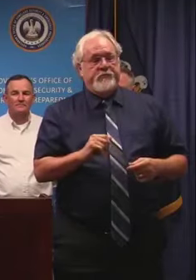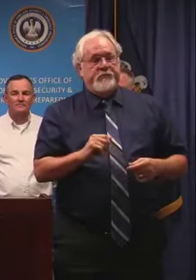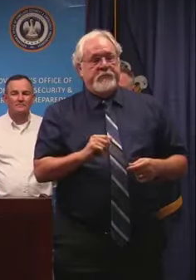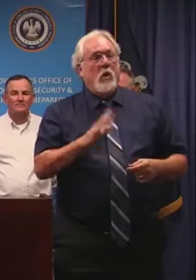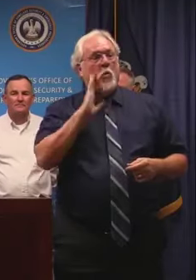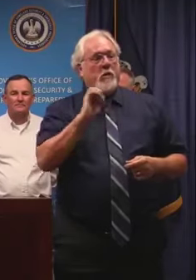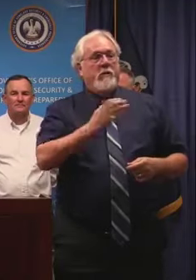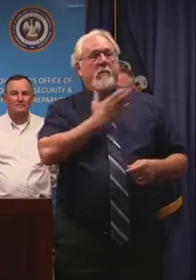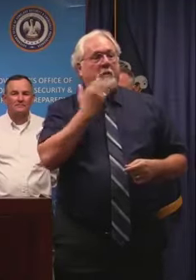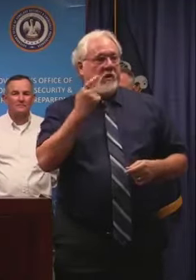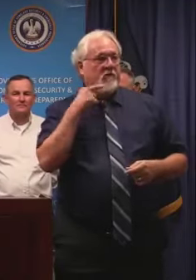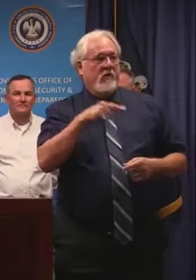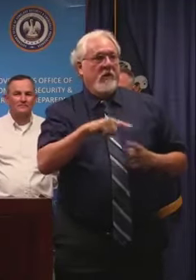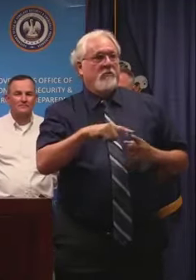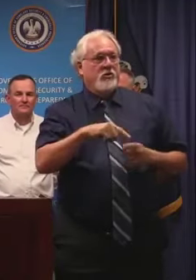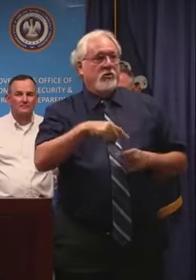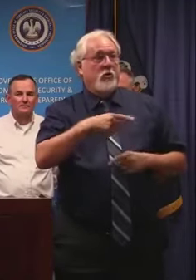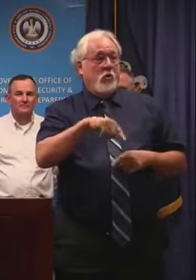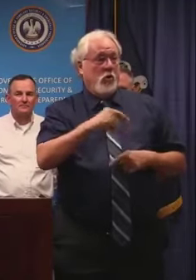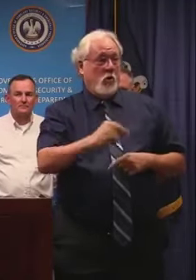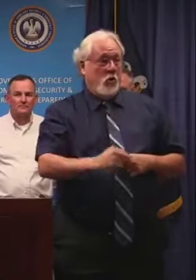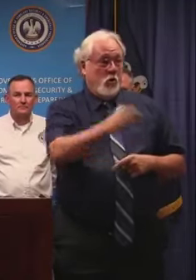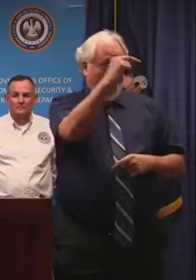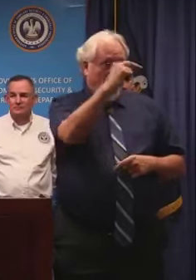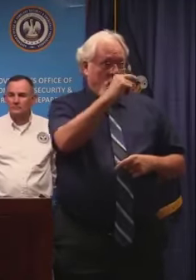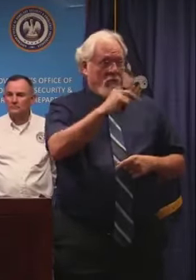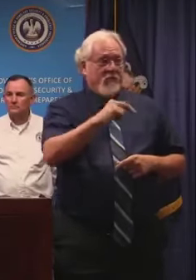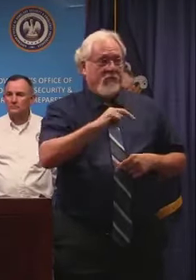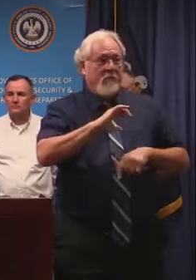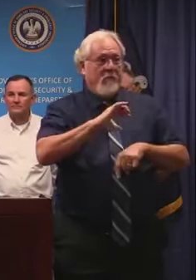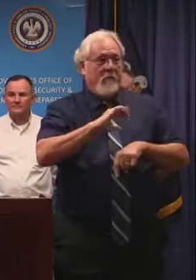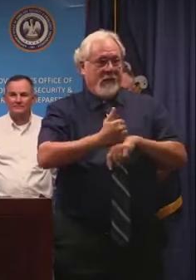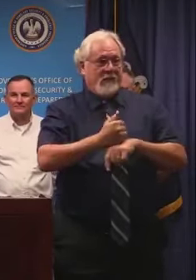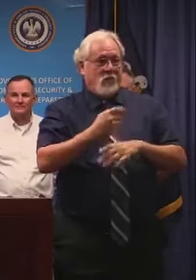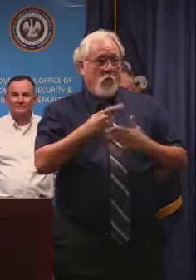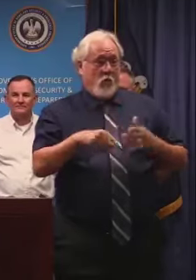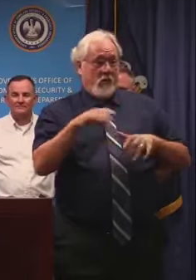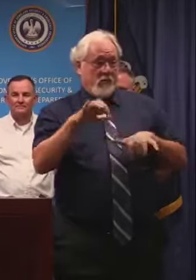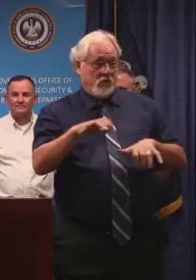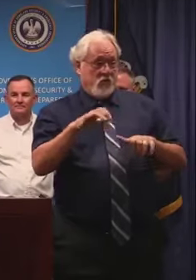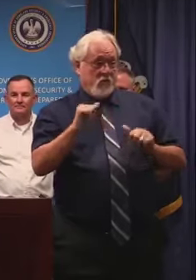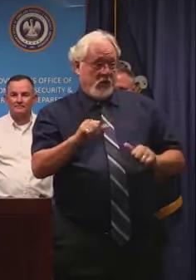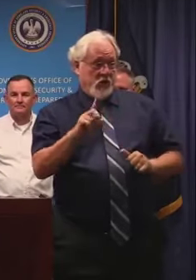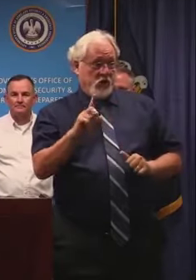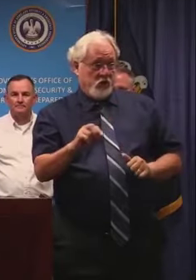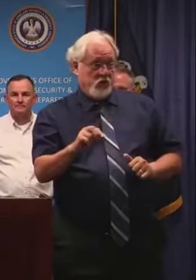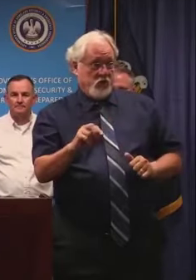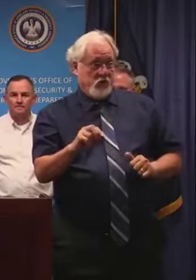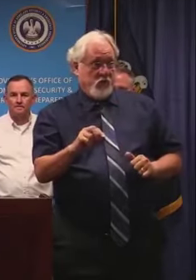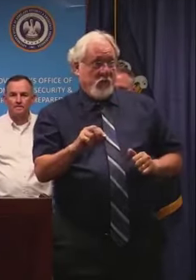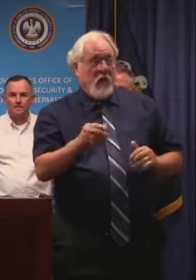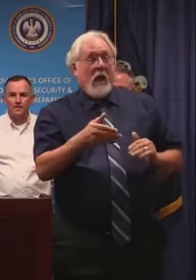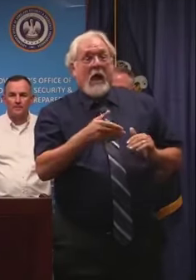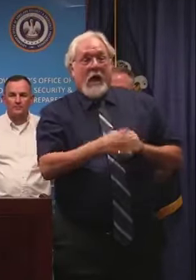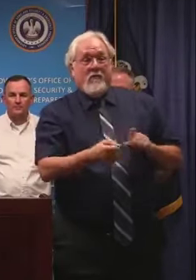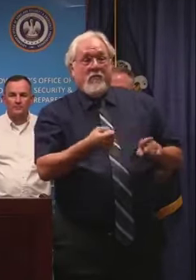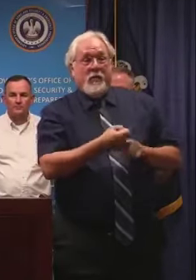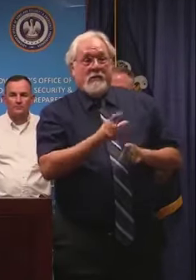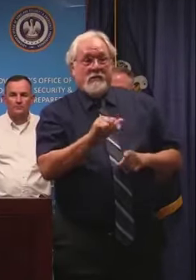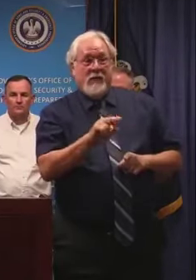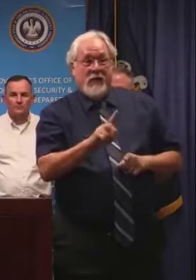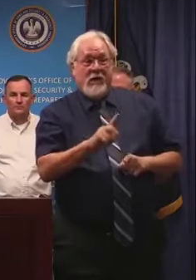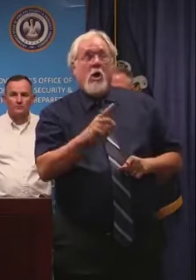it would be much better for them to go north, and based on what the storm may do over the next several days after it makes landfall.